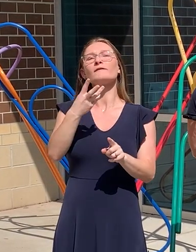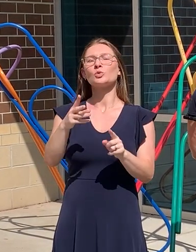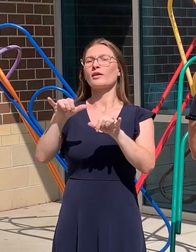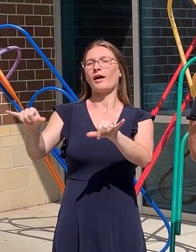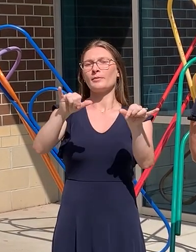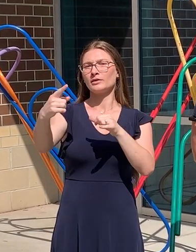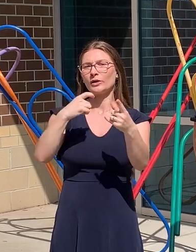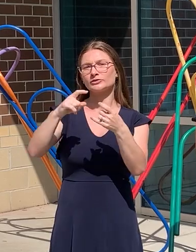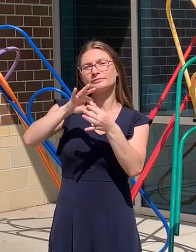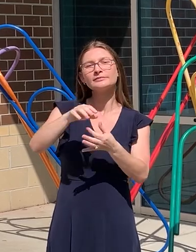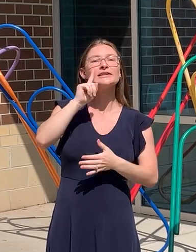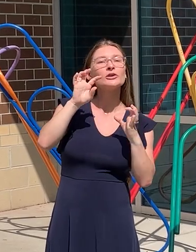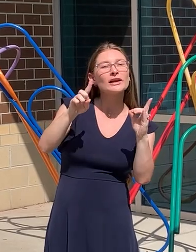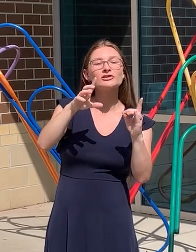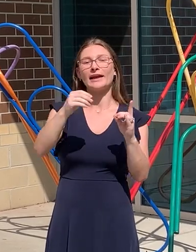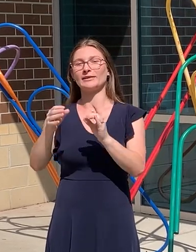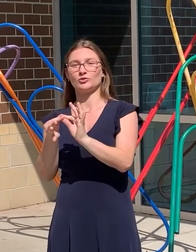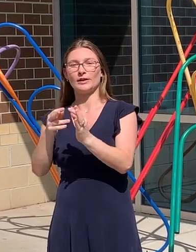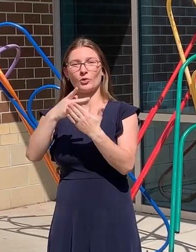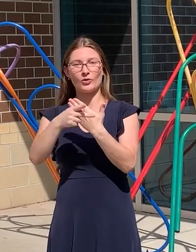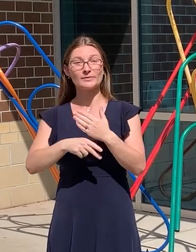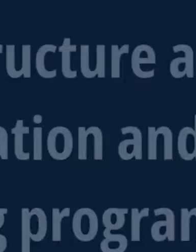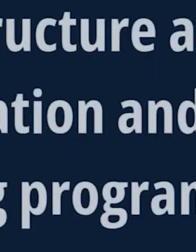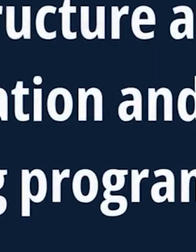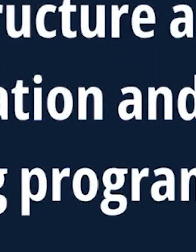about the deaf education and the ASL to English Interpreting Program.